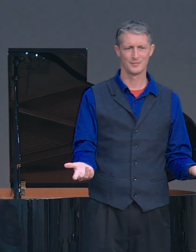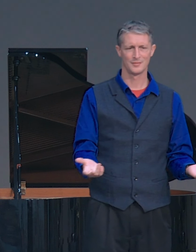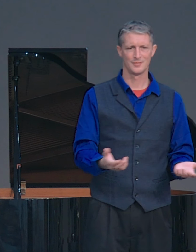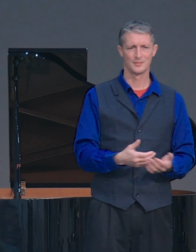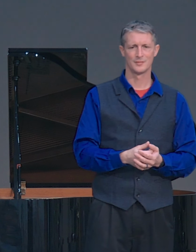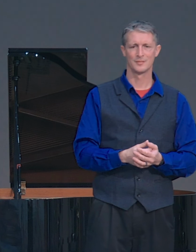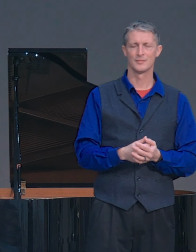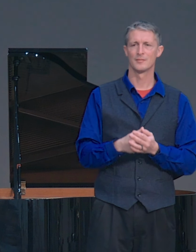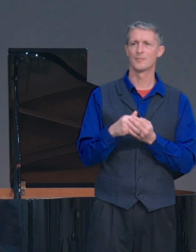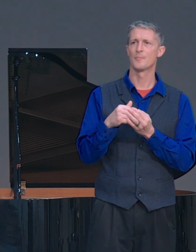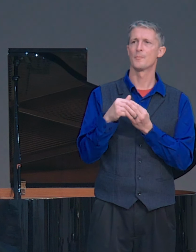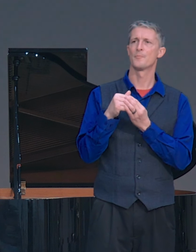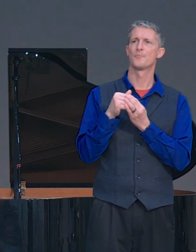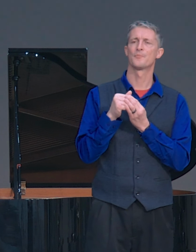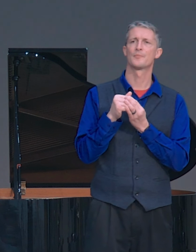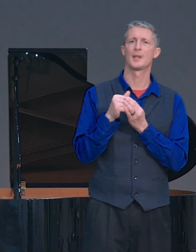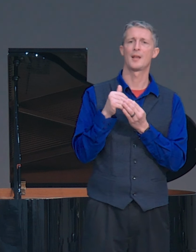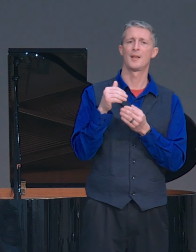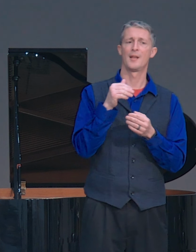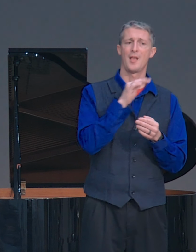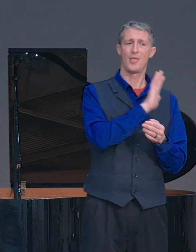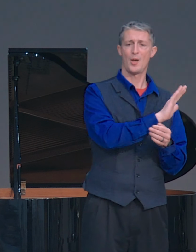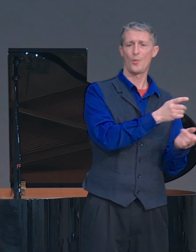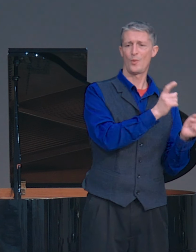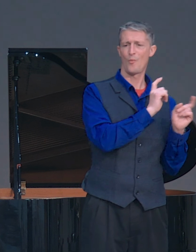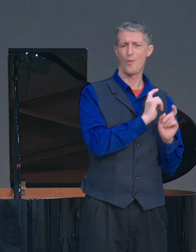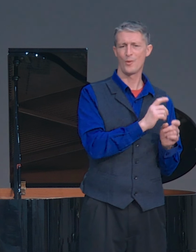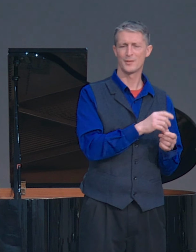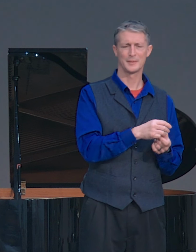You don't need others' affirmation.